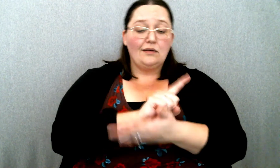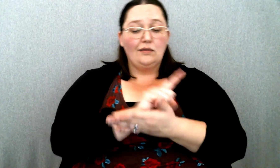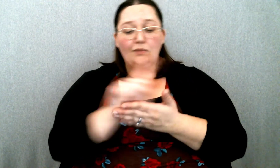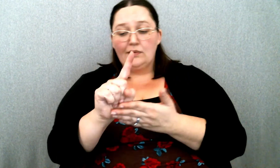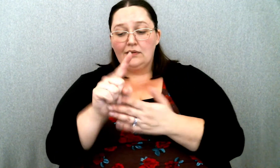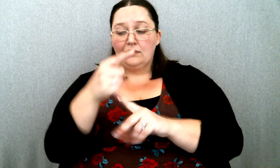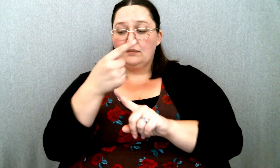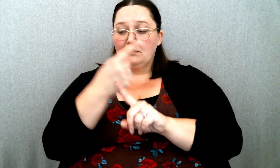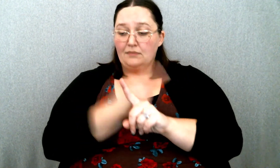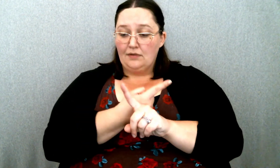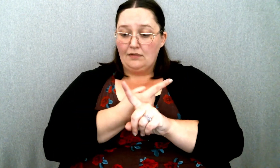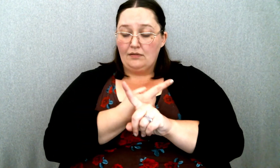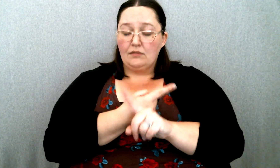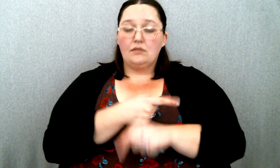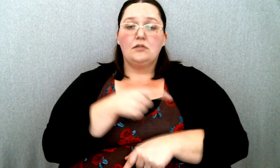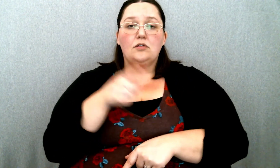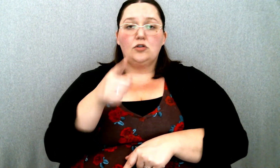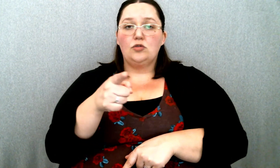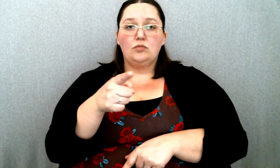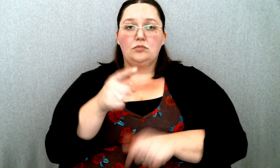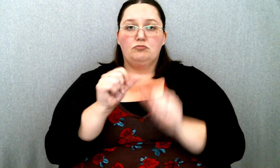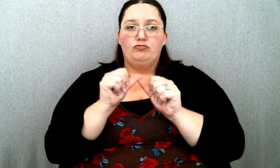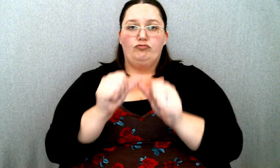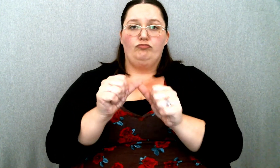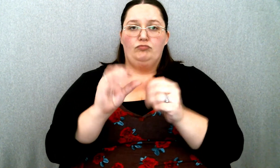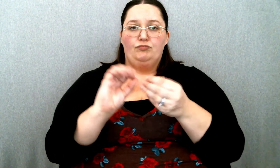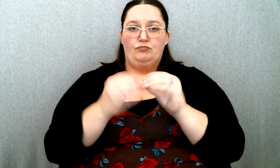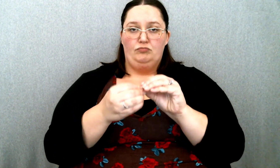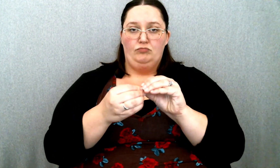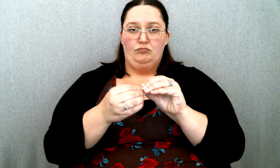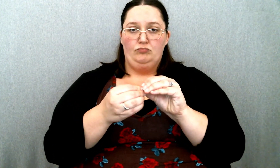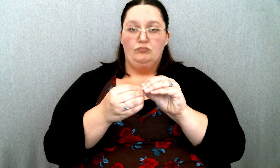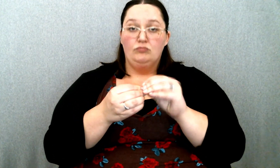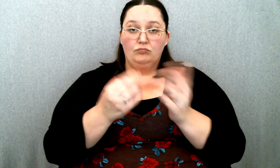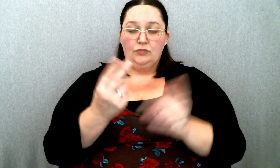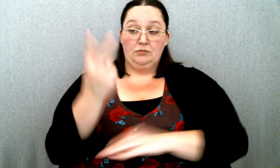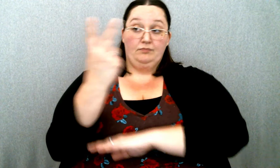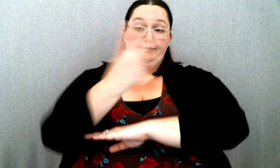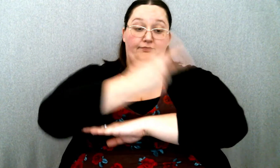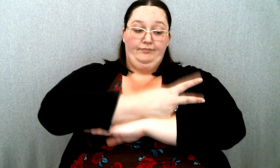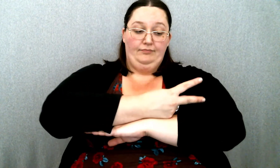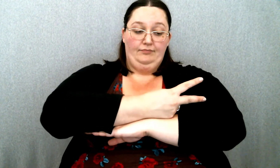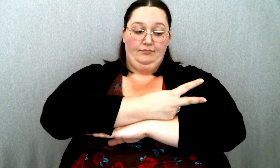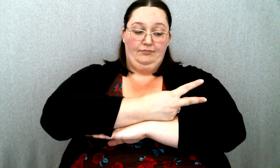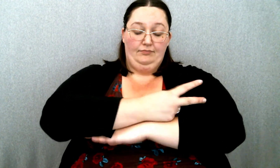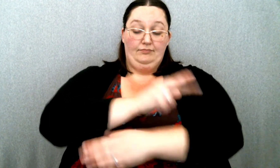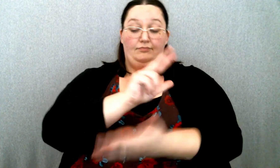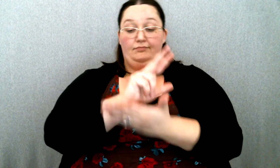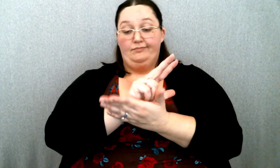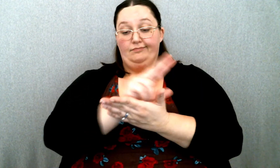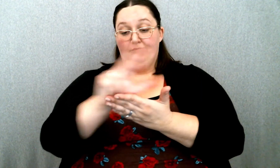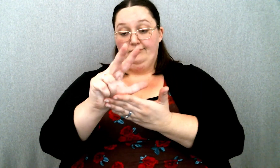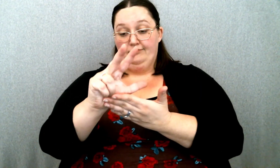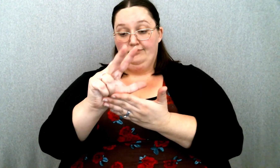For day, week, month, and so on, you don't have to change your hand shape. You start with that number and you end with the number. 2